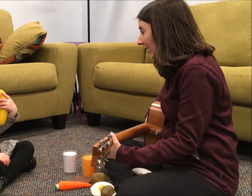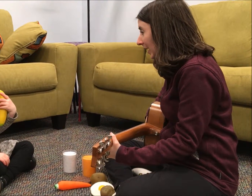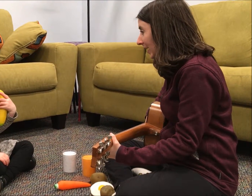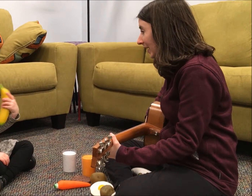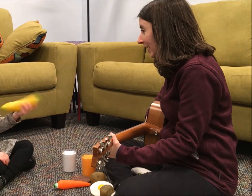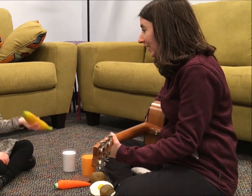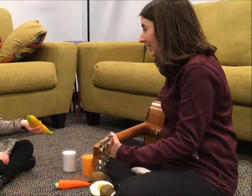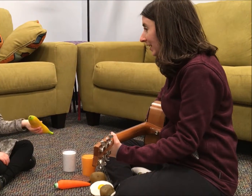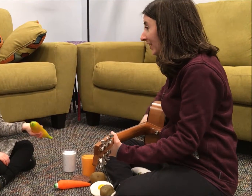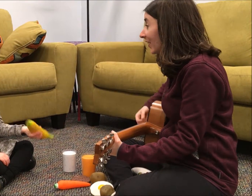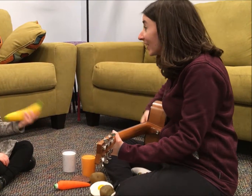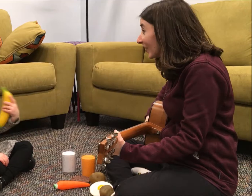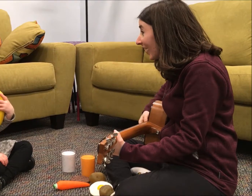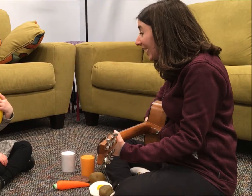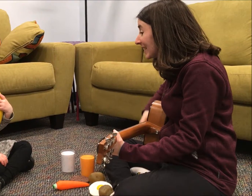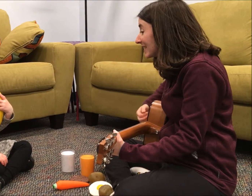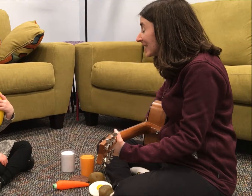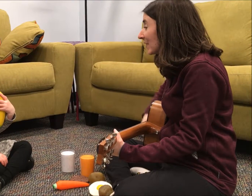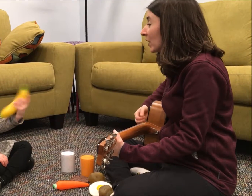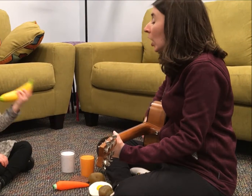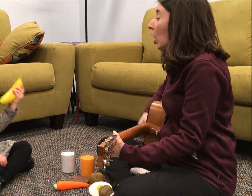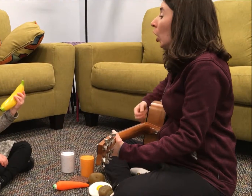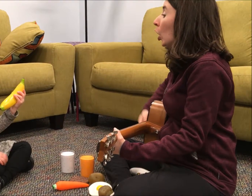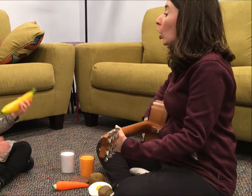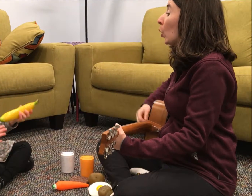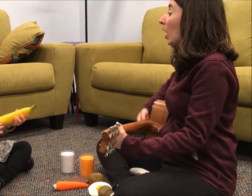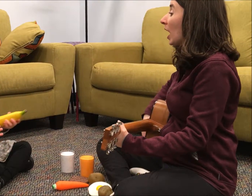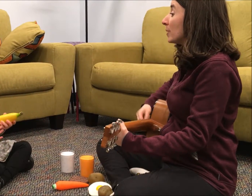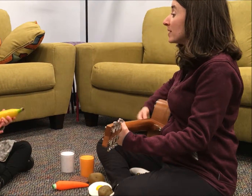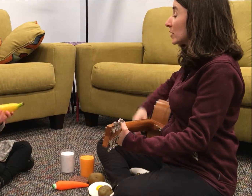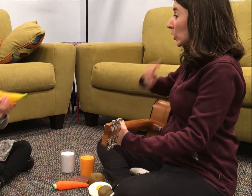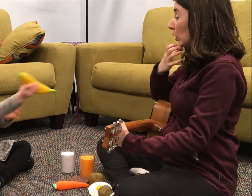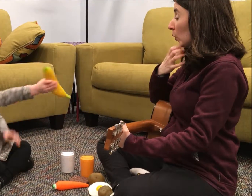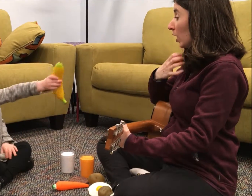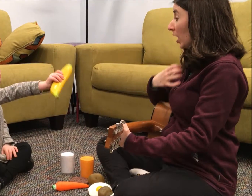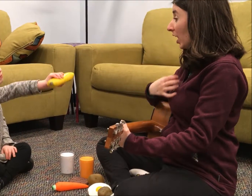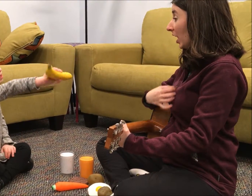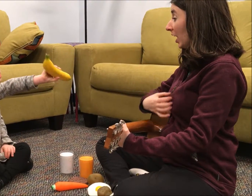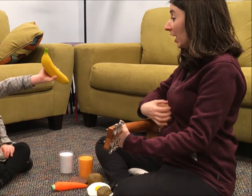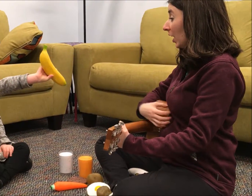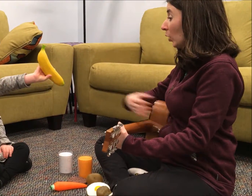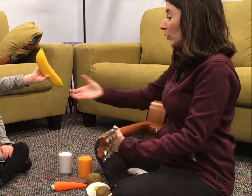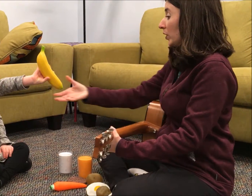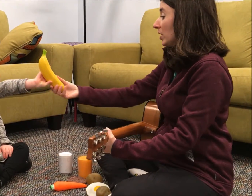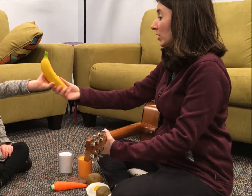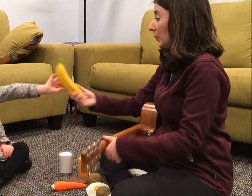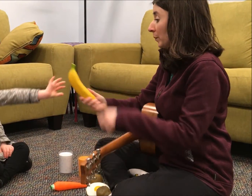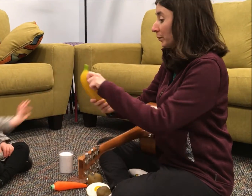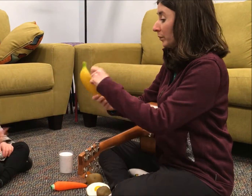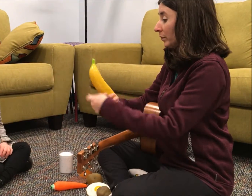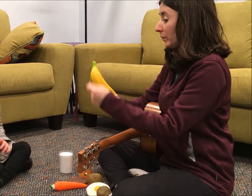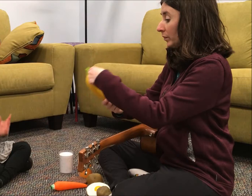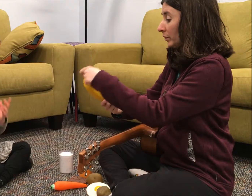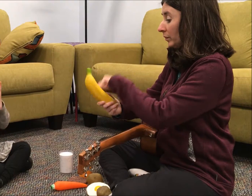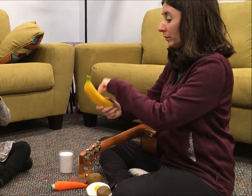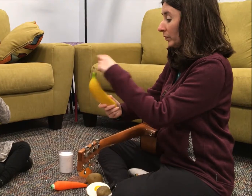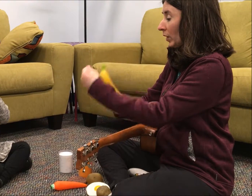banana? Yellow. Right. Oh, I'm so... Please. Oh, thank you.